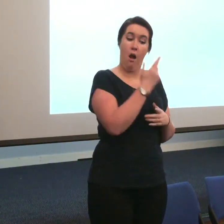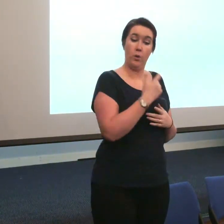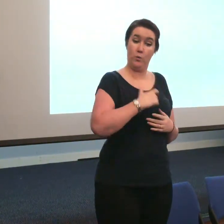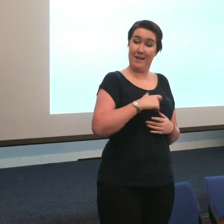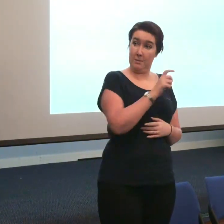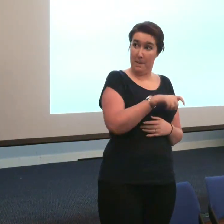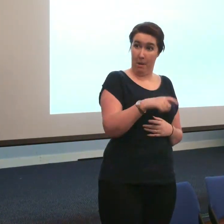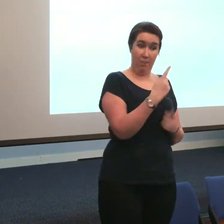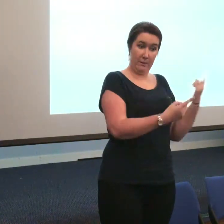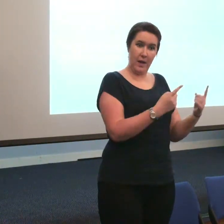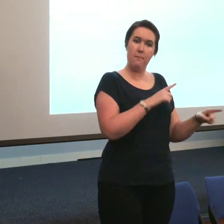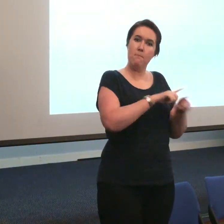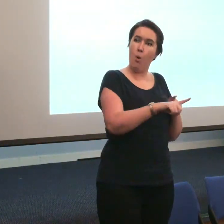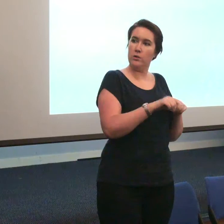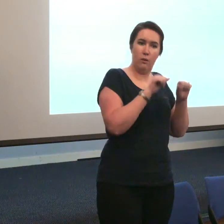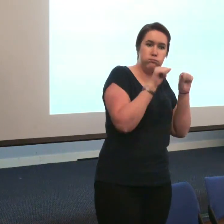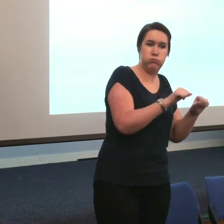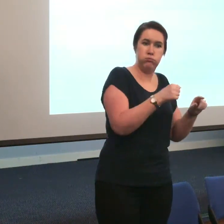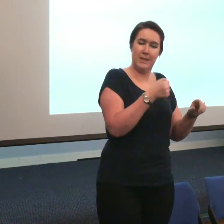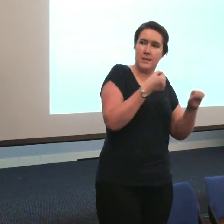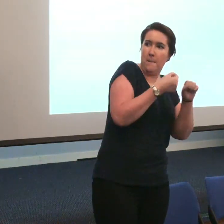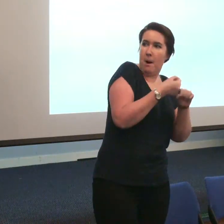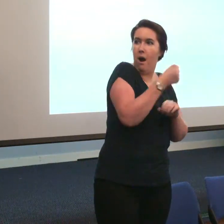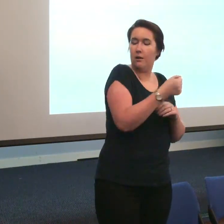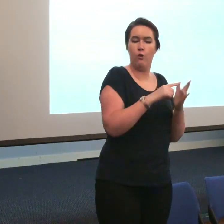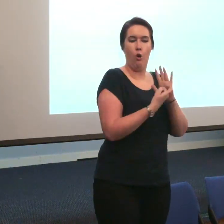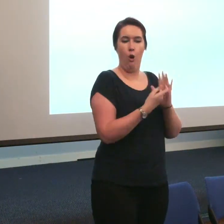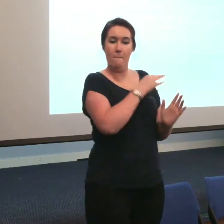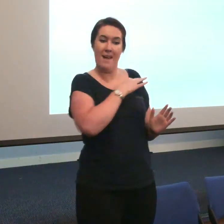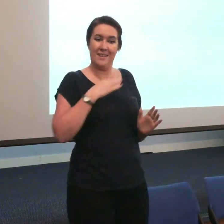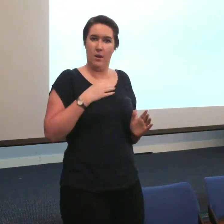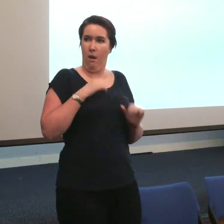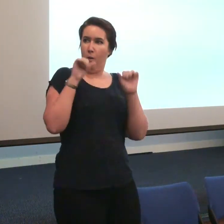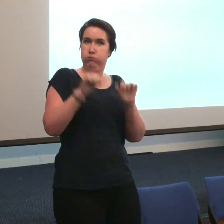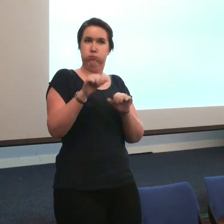most like sign mark, or did the medics most like the spoof doctor for the hearing video?